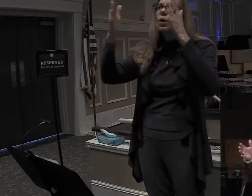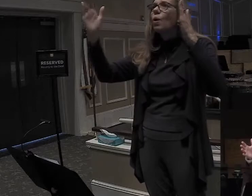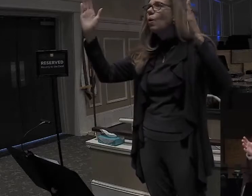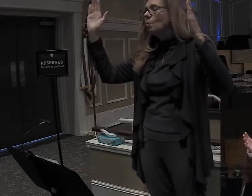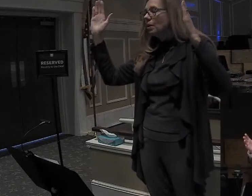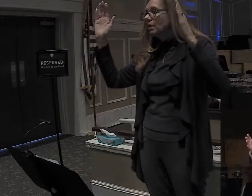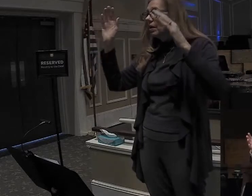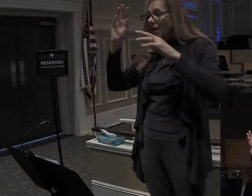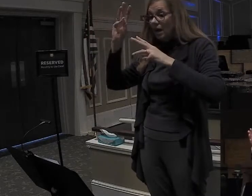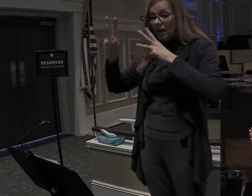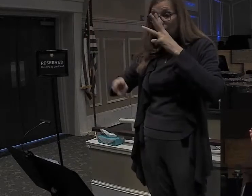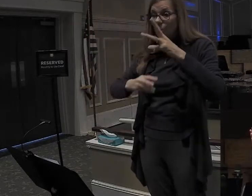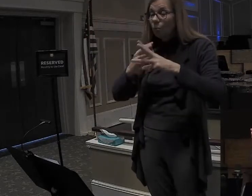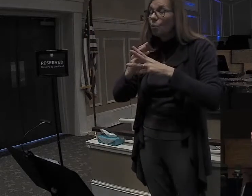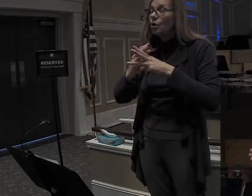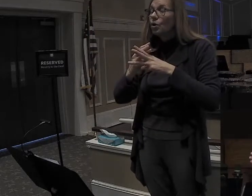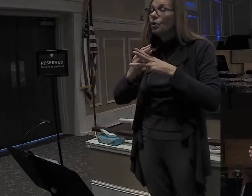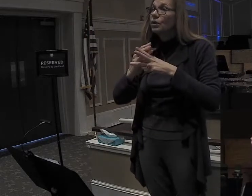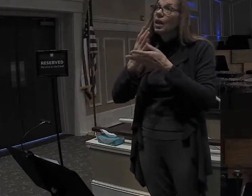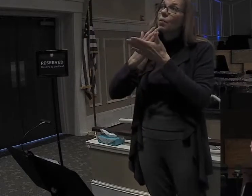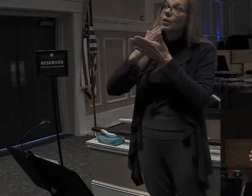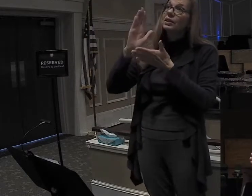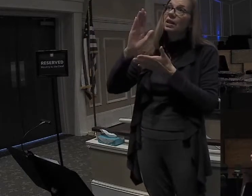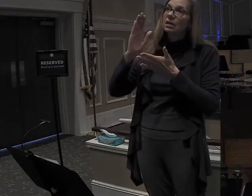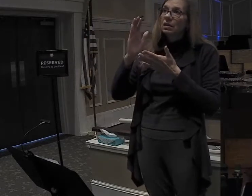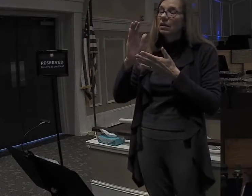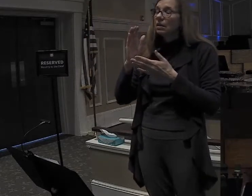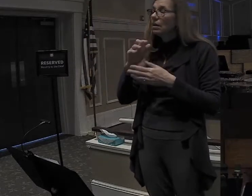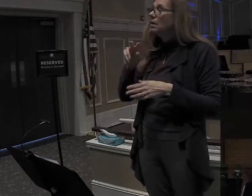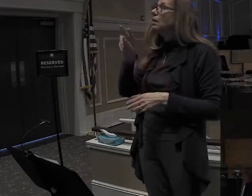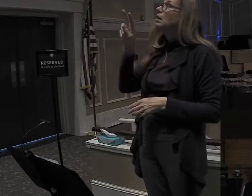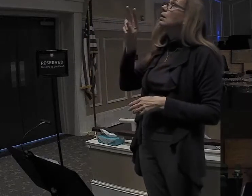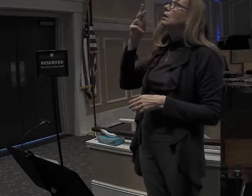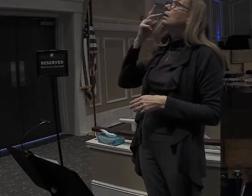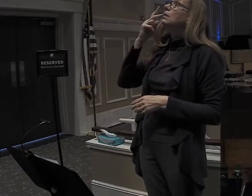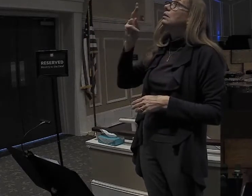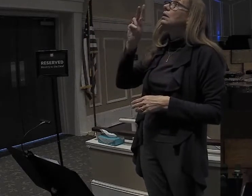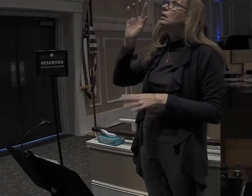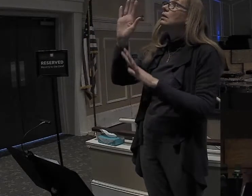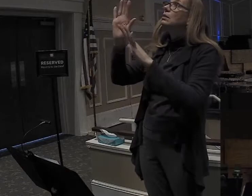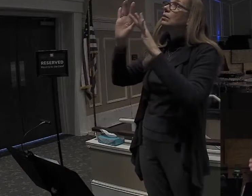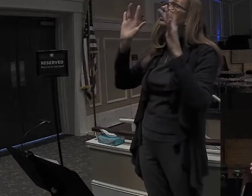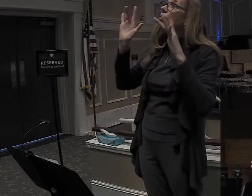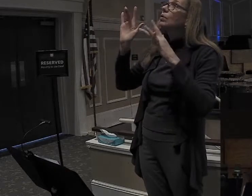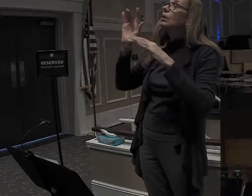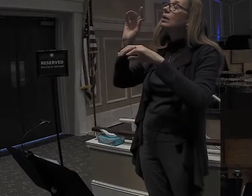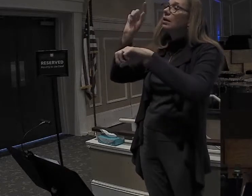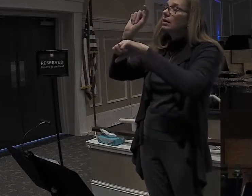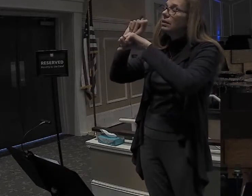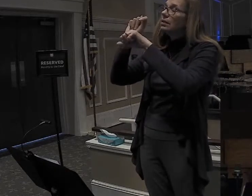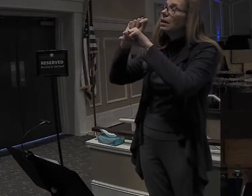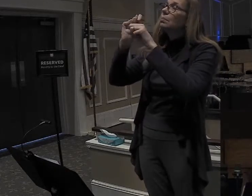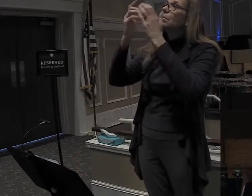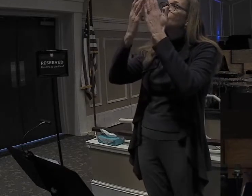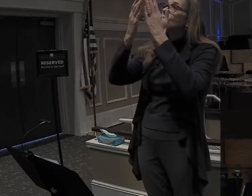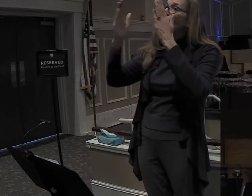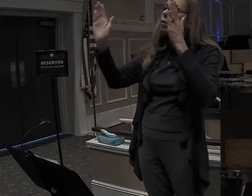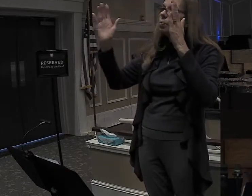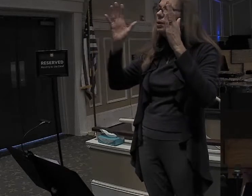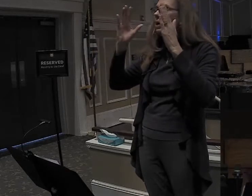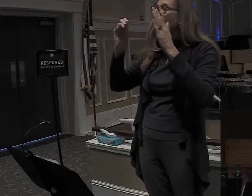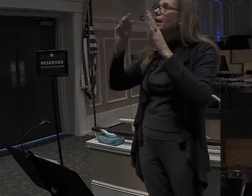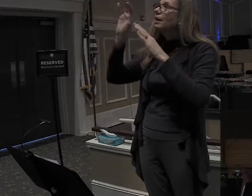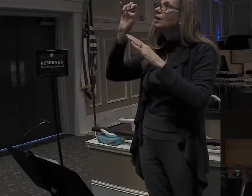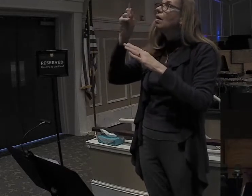has rejected Christ gets a glimpse of his glory as the temple is opened and the ark is